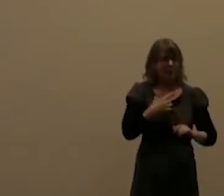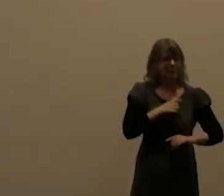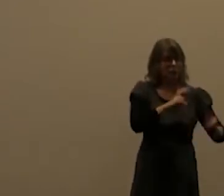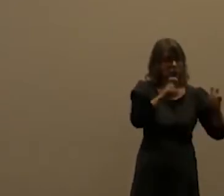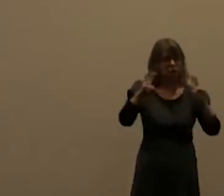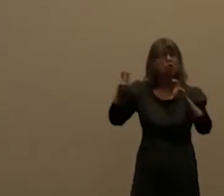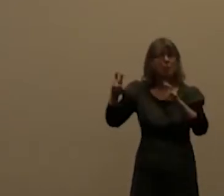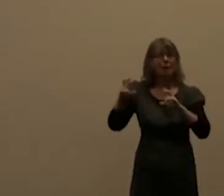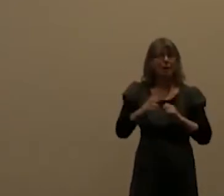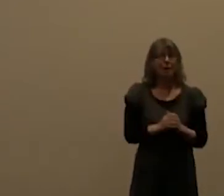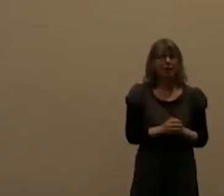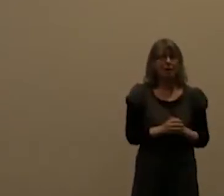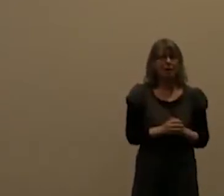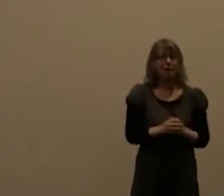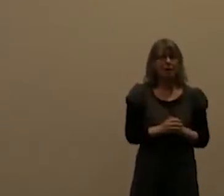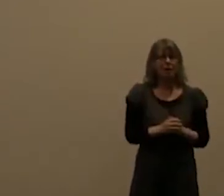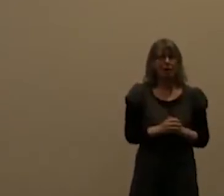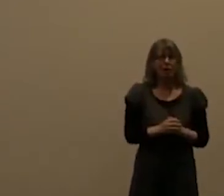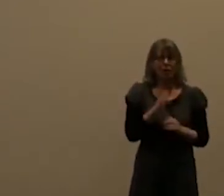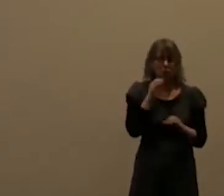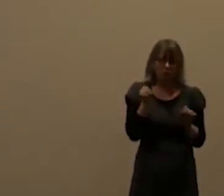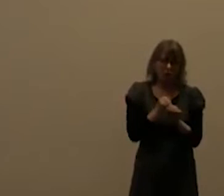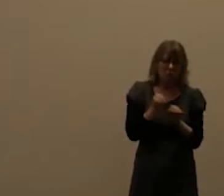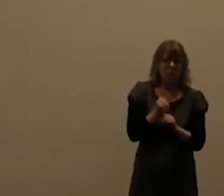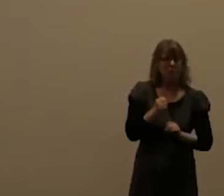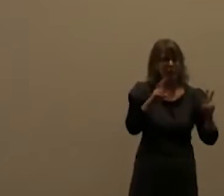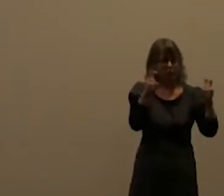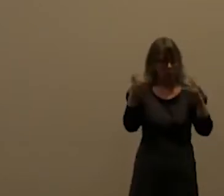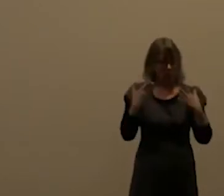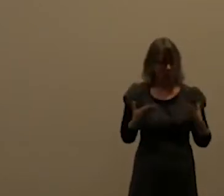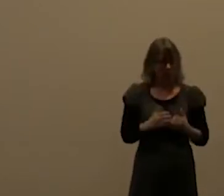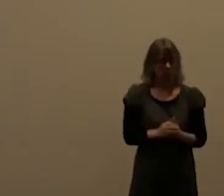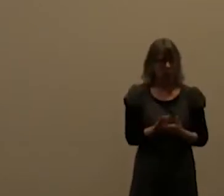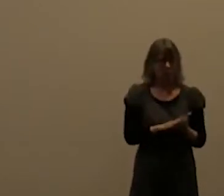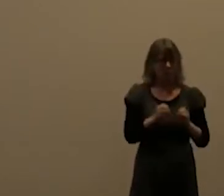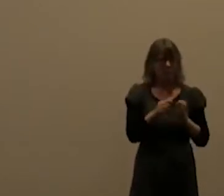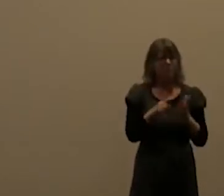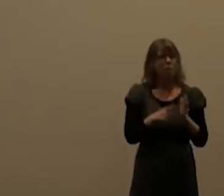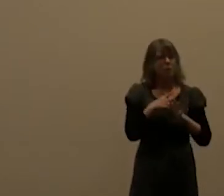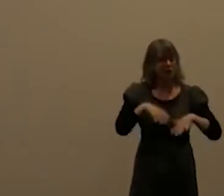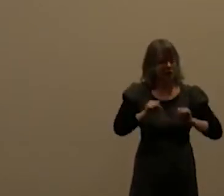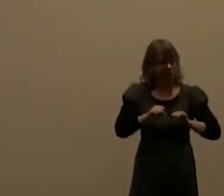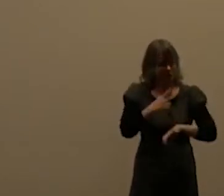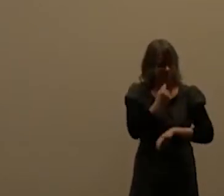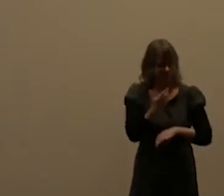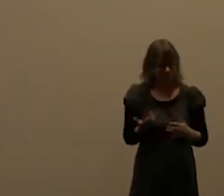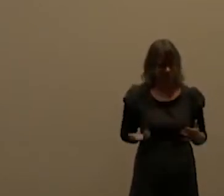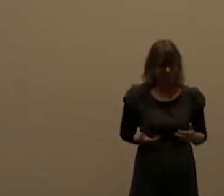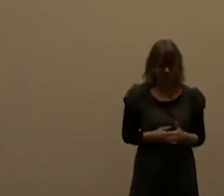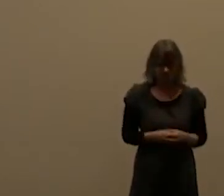have. So this is going to load, and we can build out our topics here and get a bot up and going.